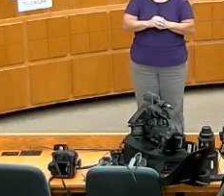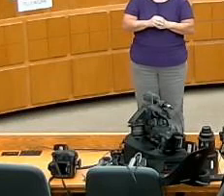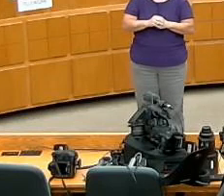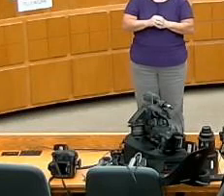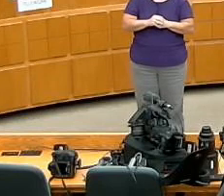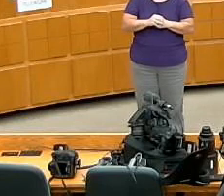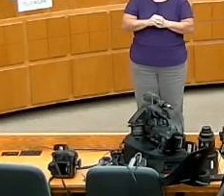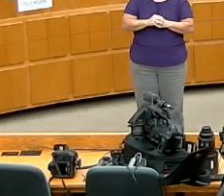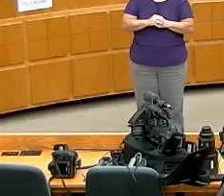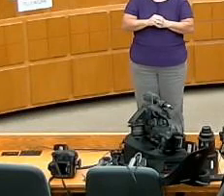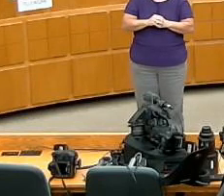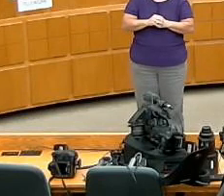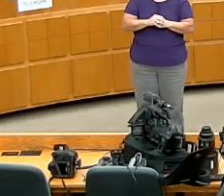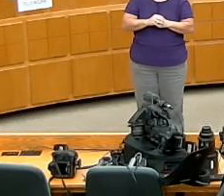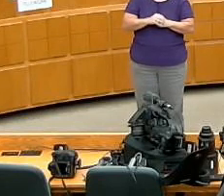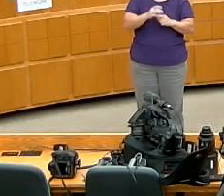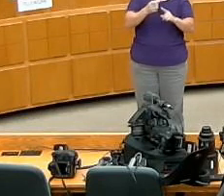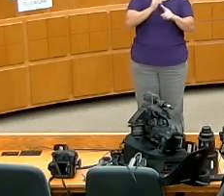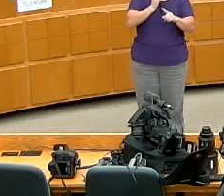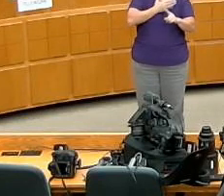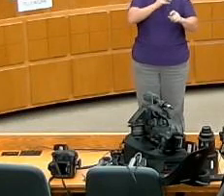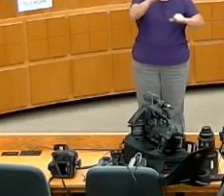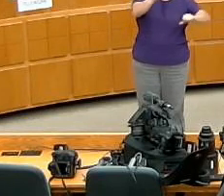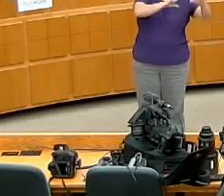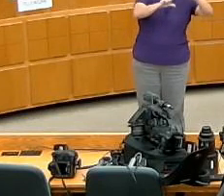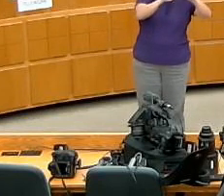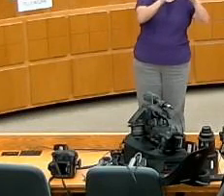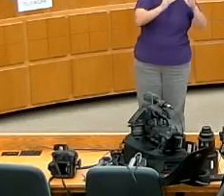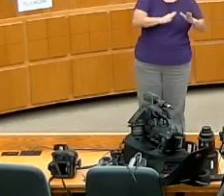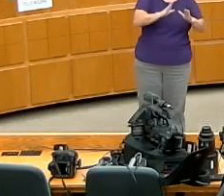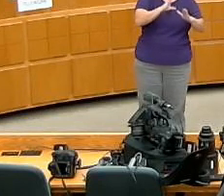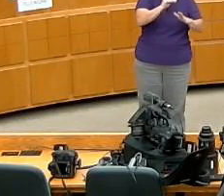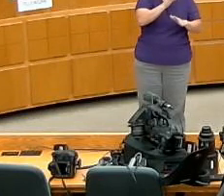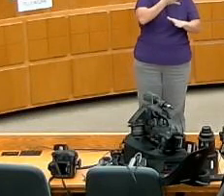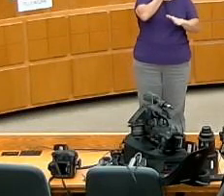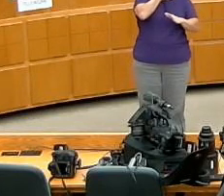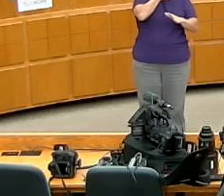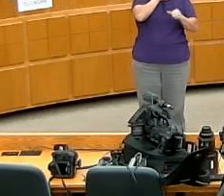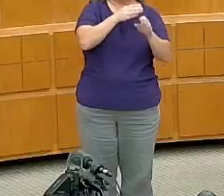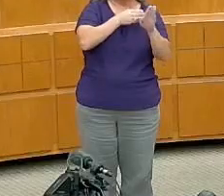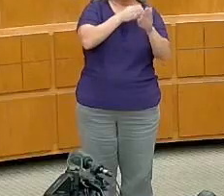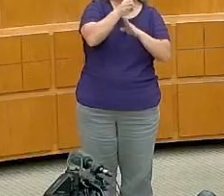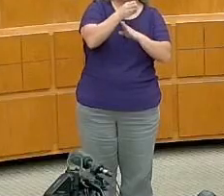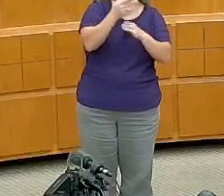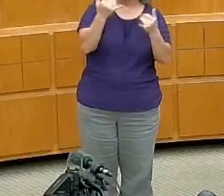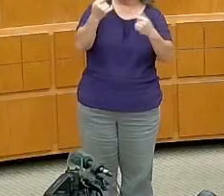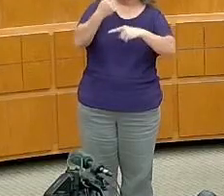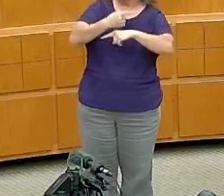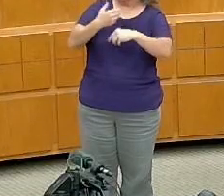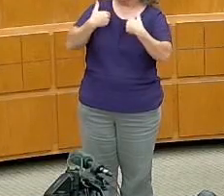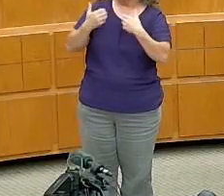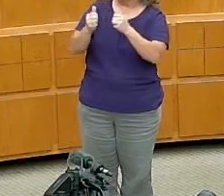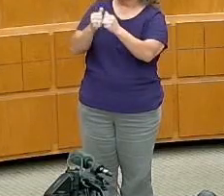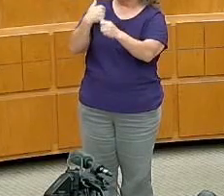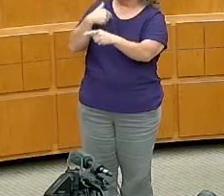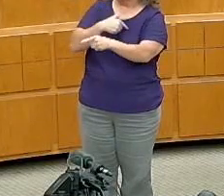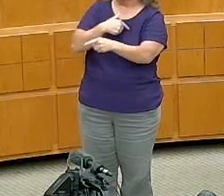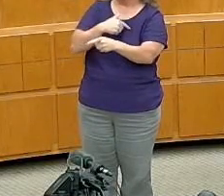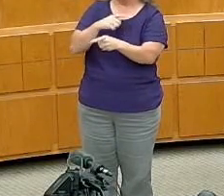from scientists and experts in the field. And today we have our local health authority doctor,